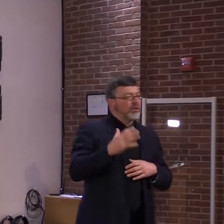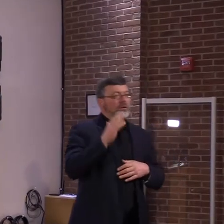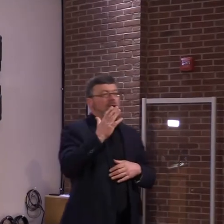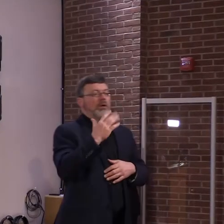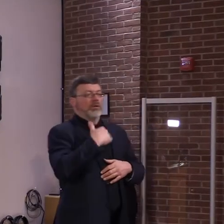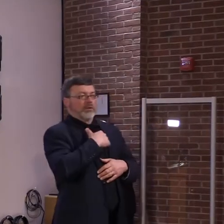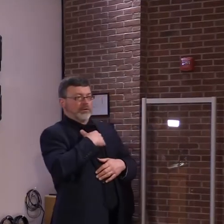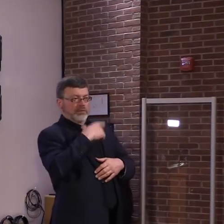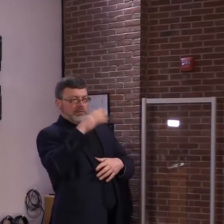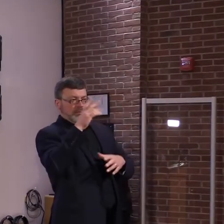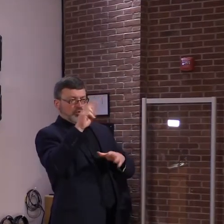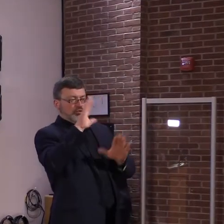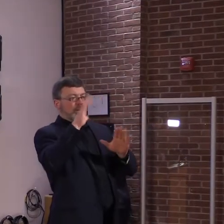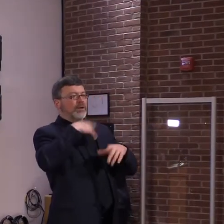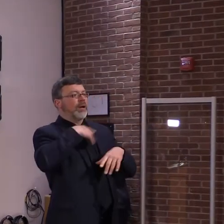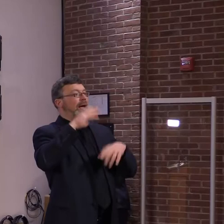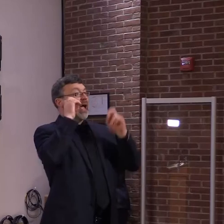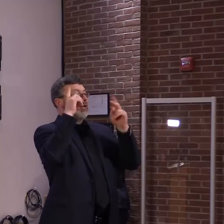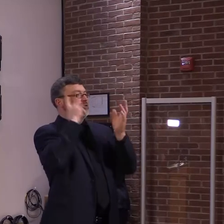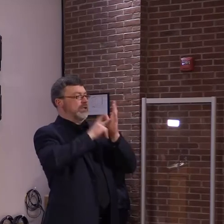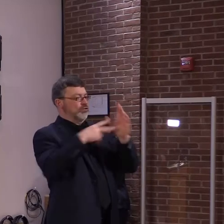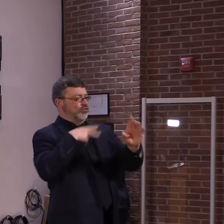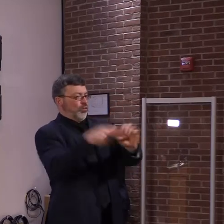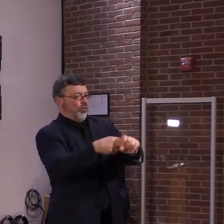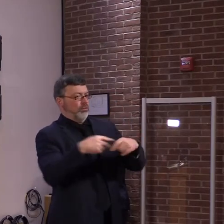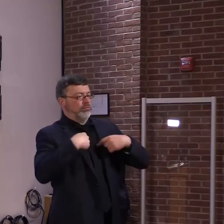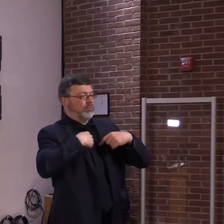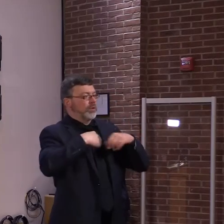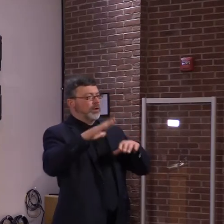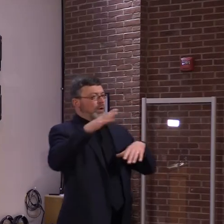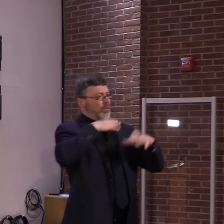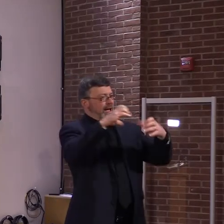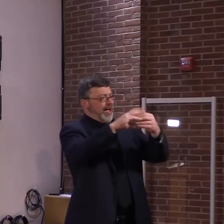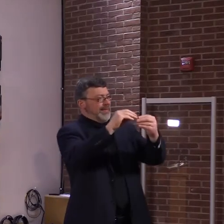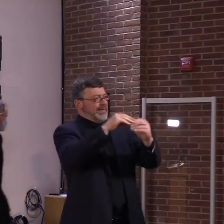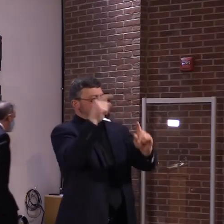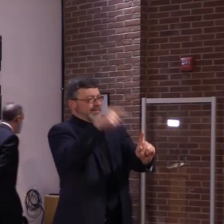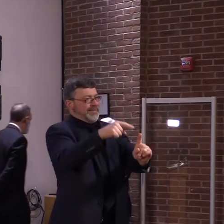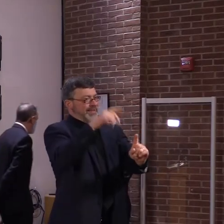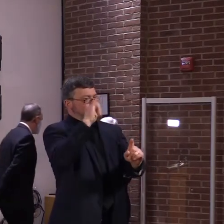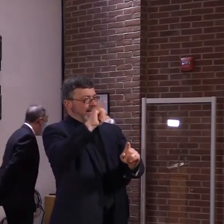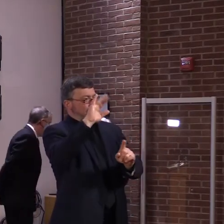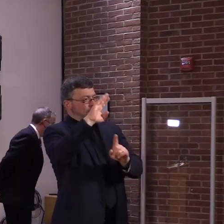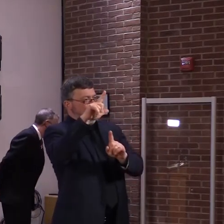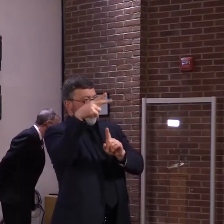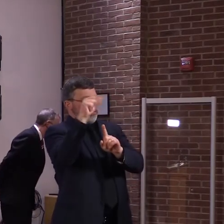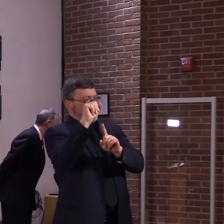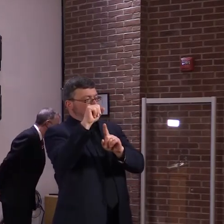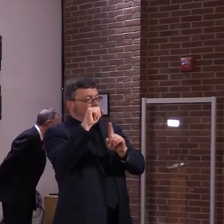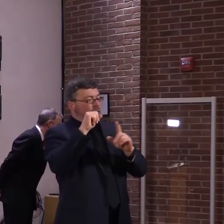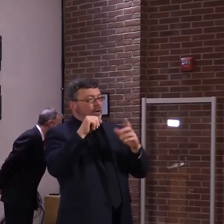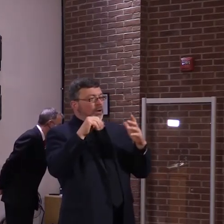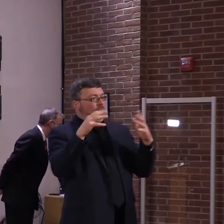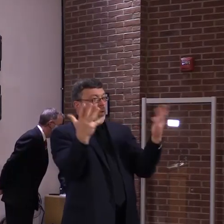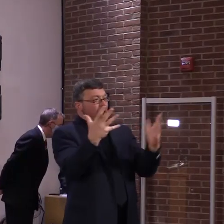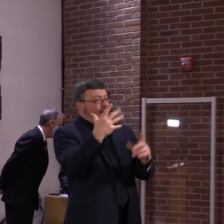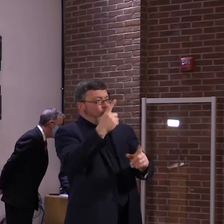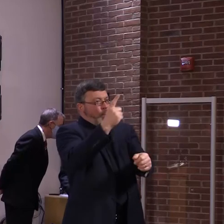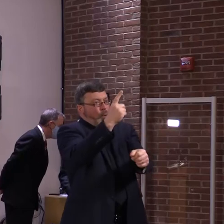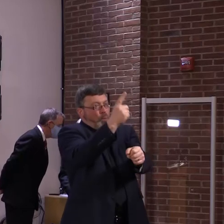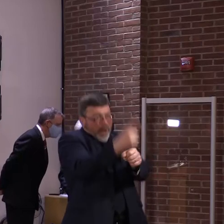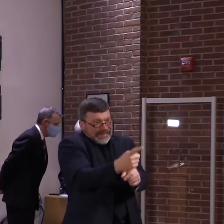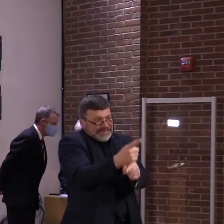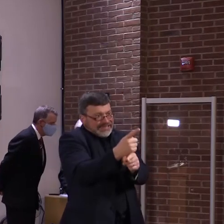on this. I think, you know, it kind of boils down to some practical decision making on the part of the district. They had to, at some point, pivot to